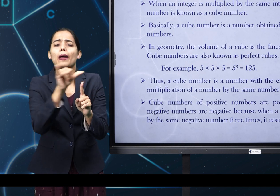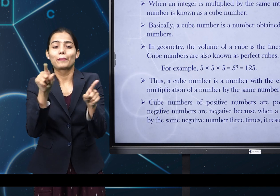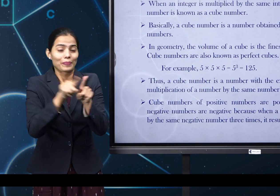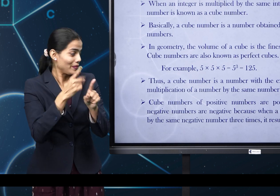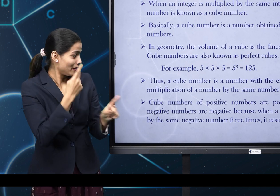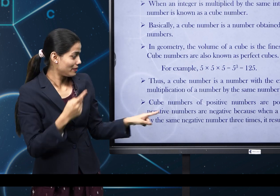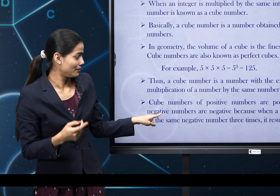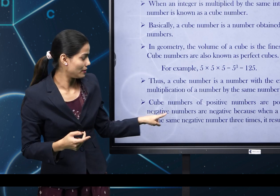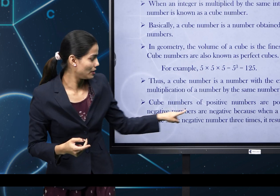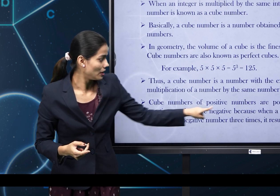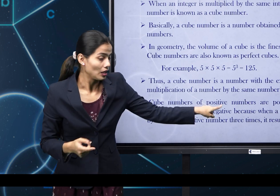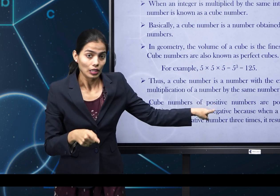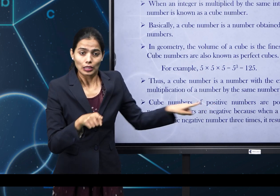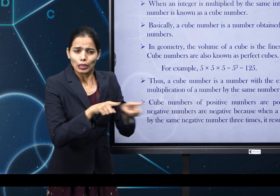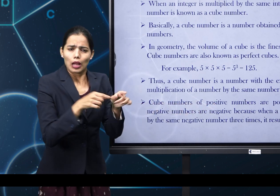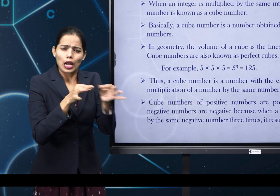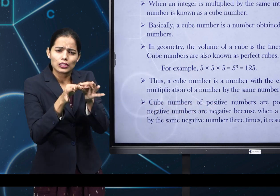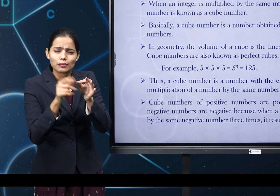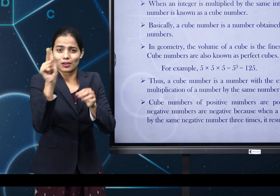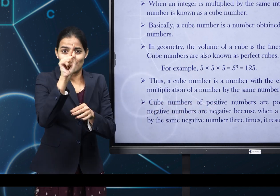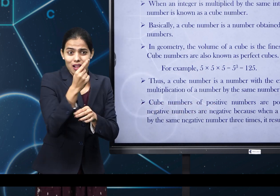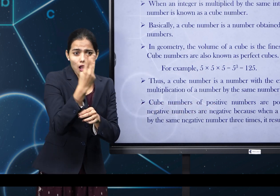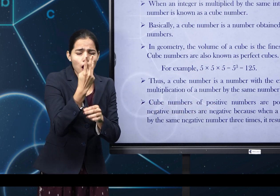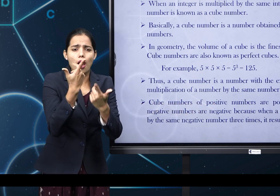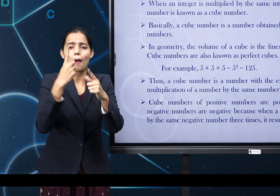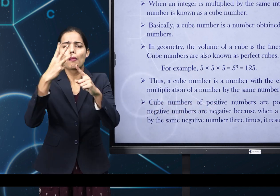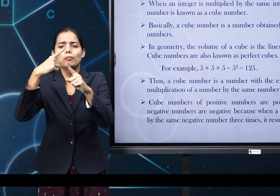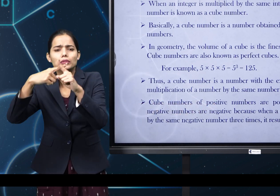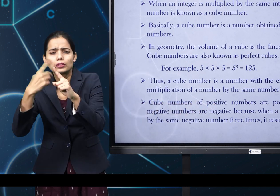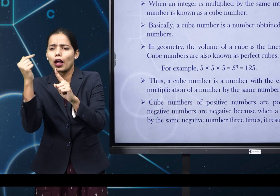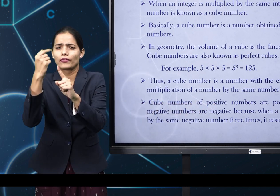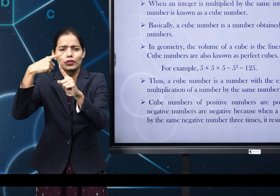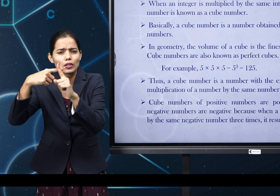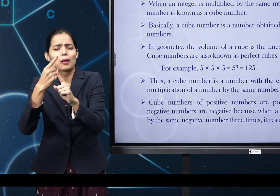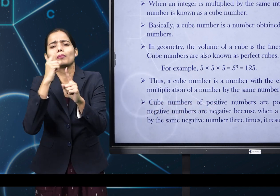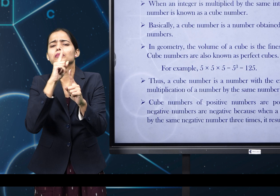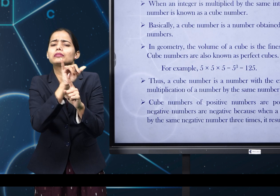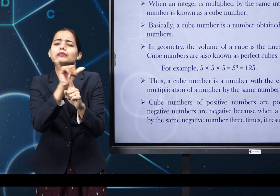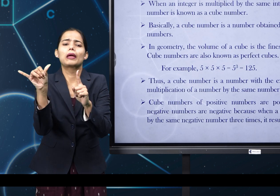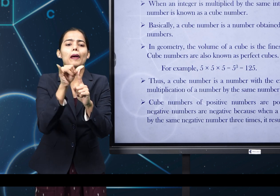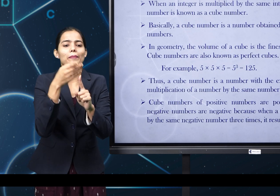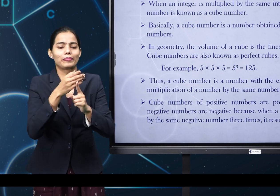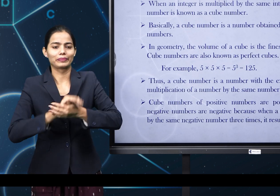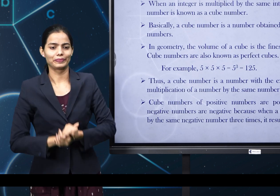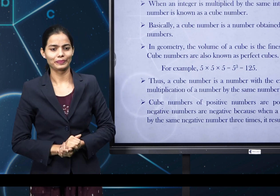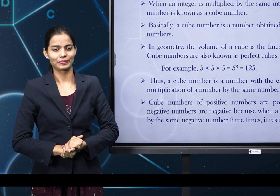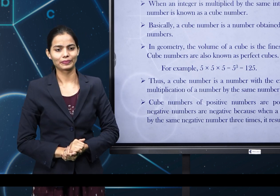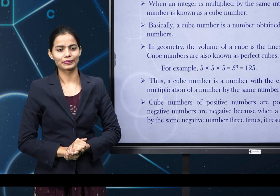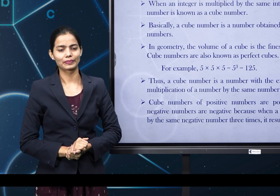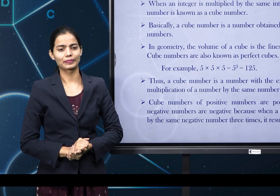because when a negative number is multiplied by the same negative number 3 times, it